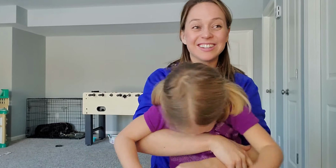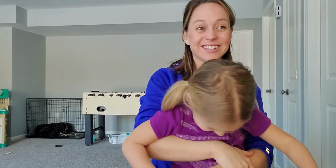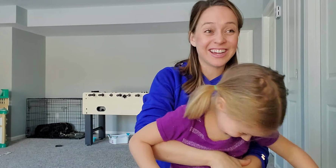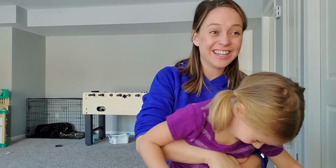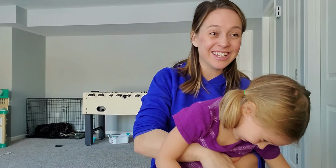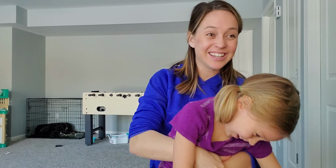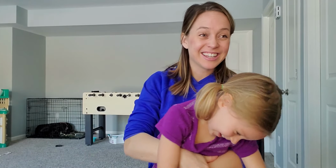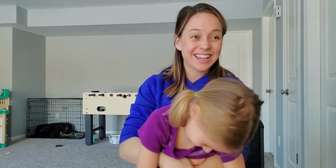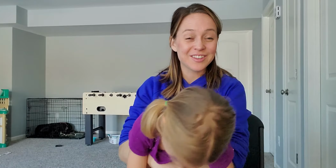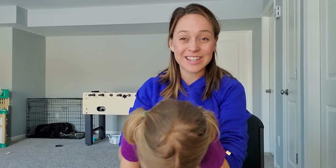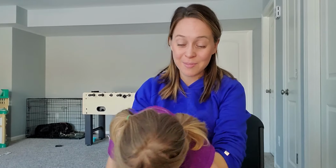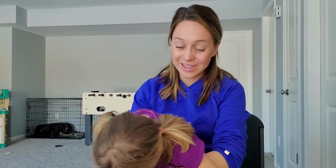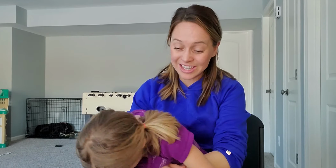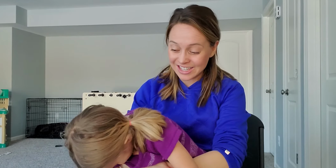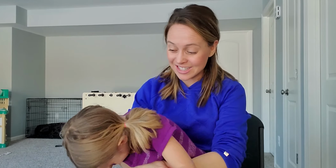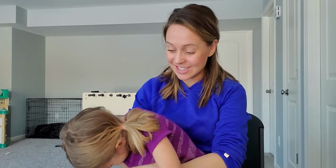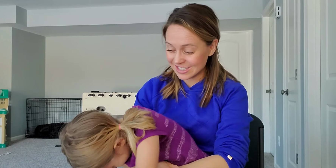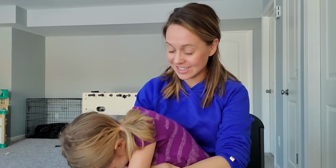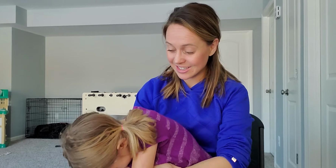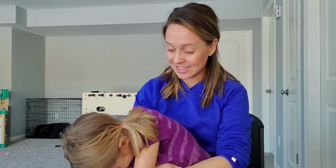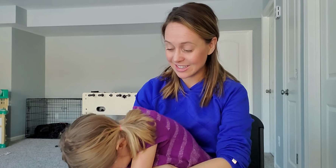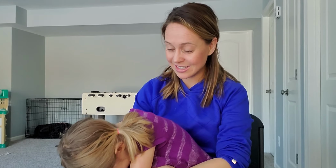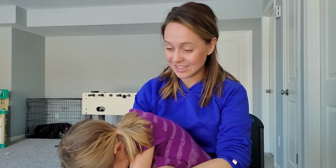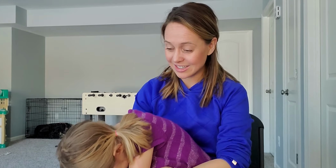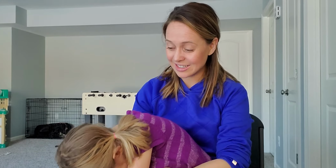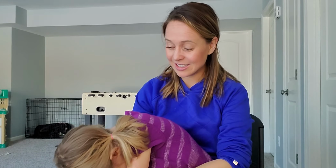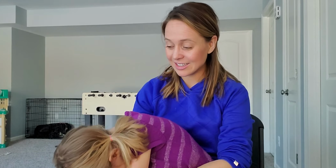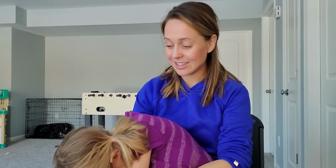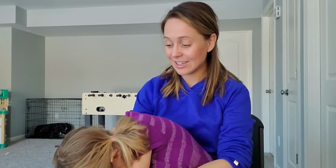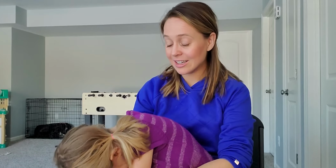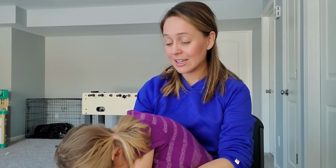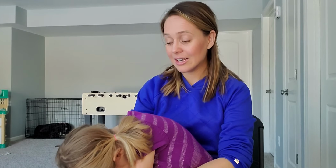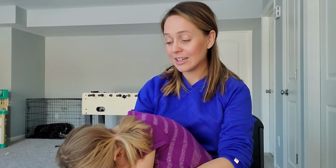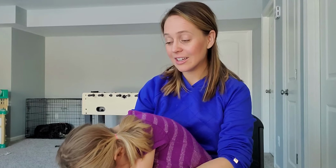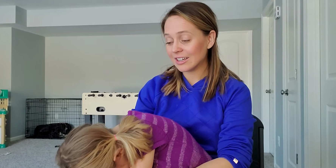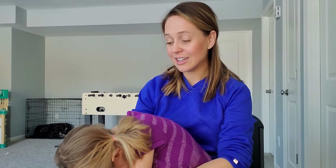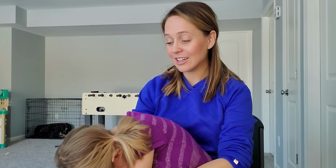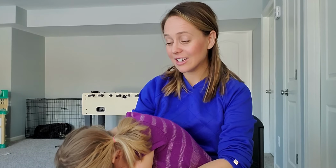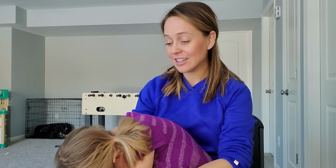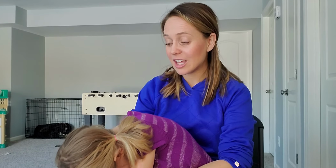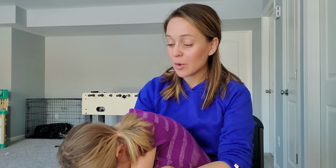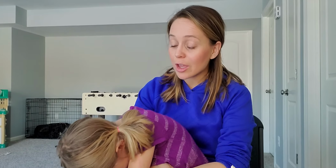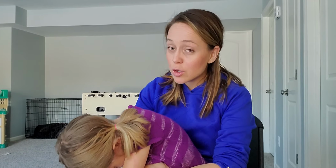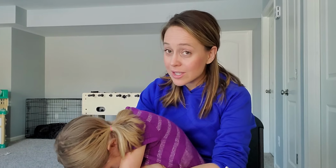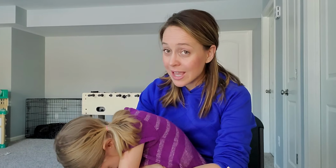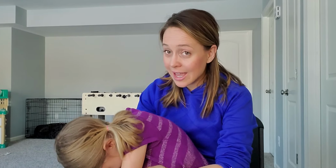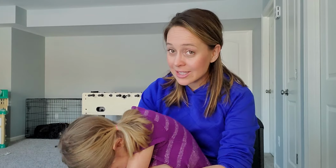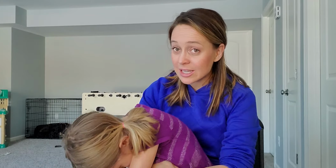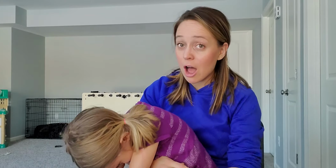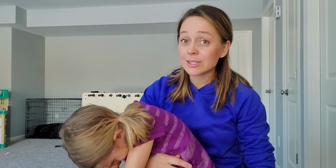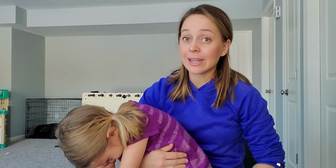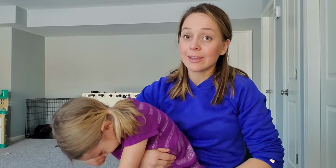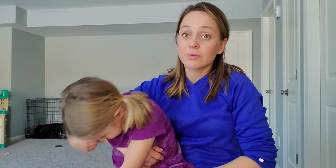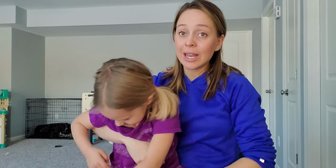come ready? Can you say it, please? No. You don't need to sign it. Tell you what, you say it and I'll sign it. Ready? I need your